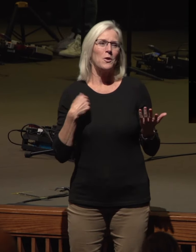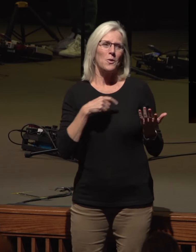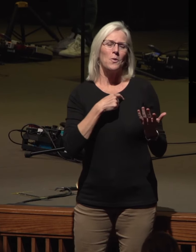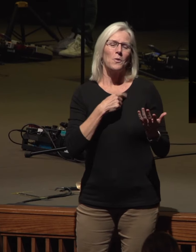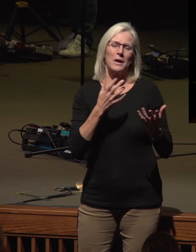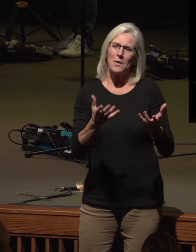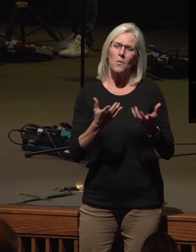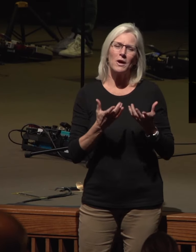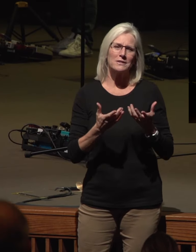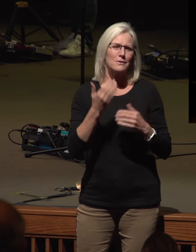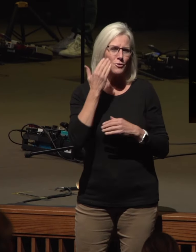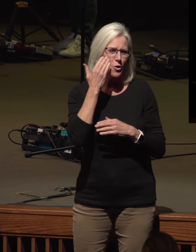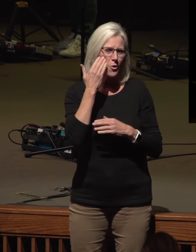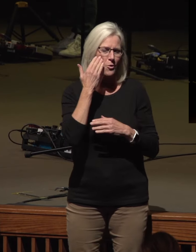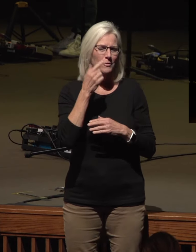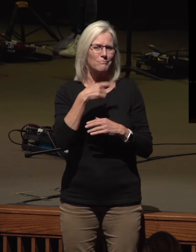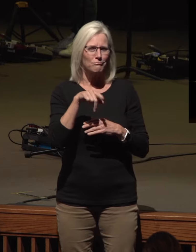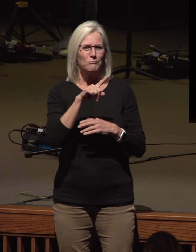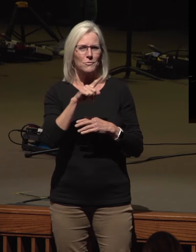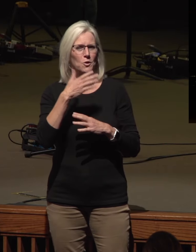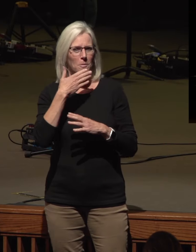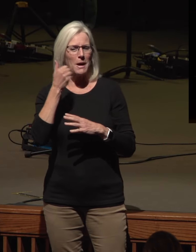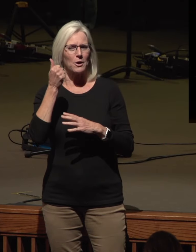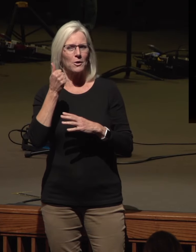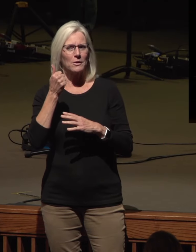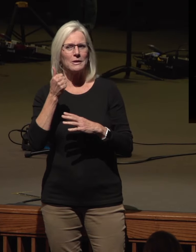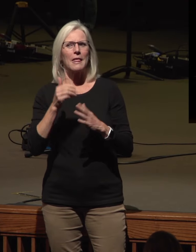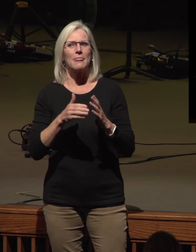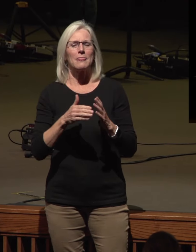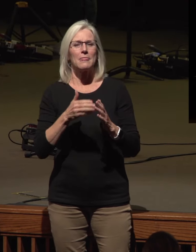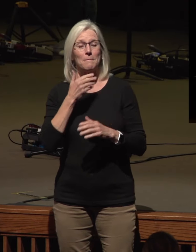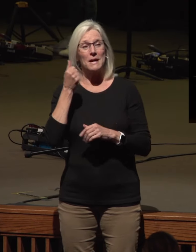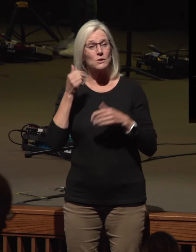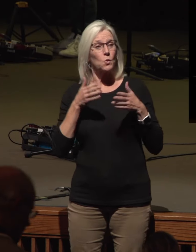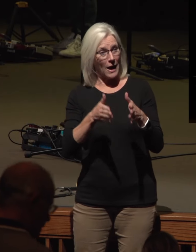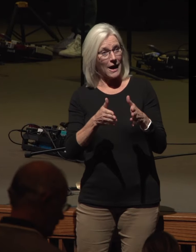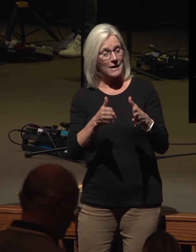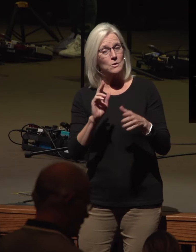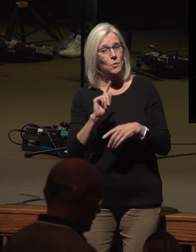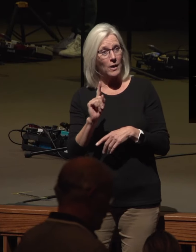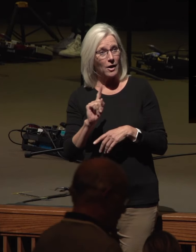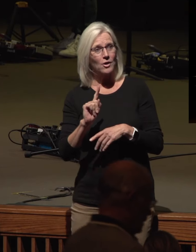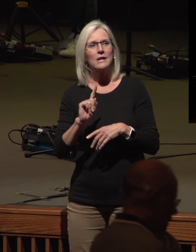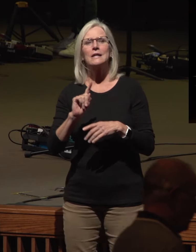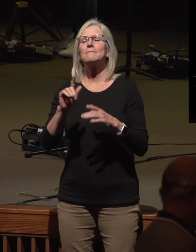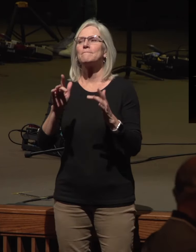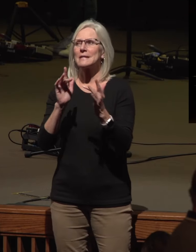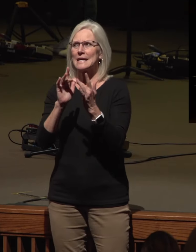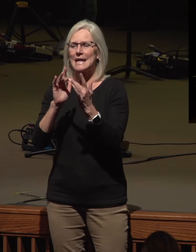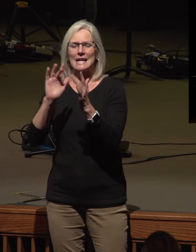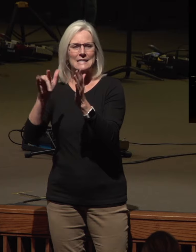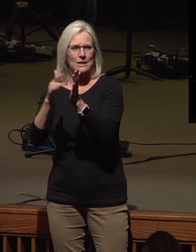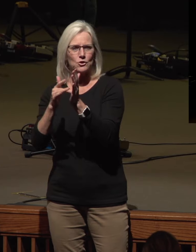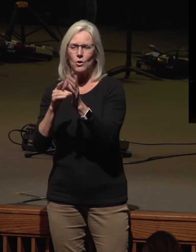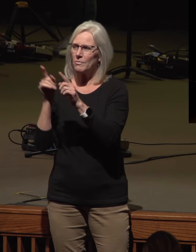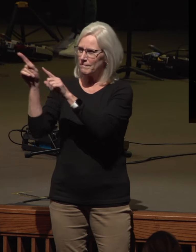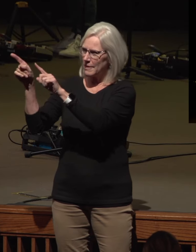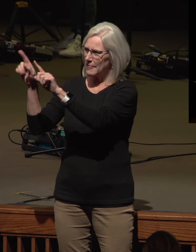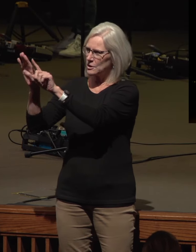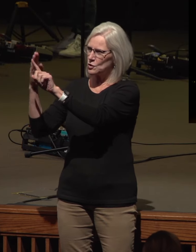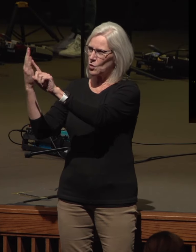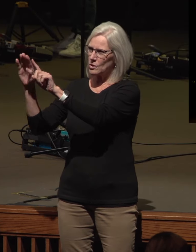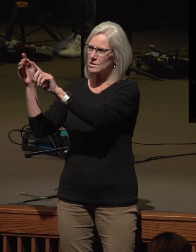towards you and get to know you better. And the best place we can do that at is at Connect Central. So if you head out these center doors, down the hallway to the left, you're